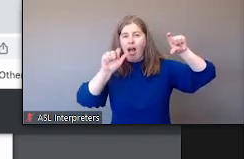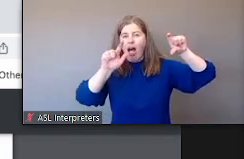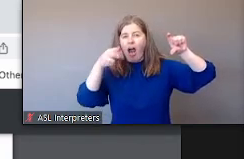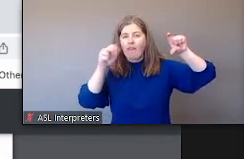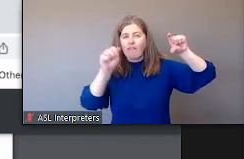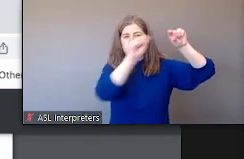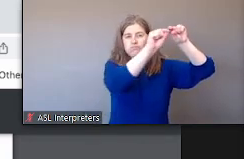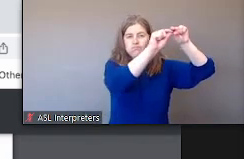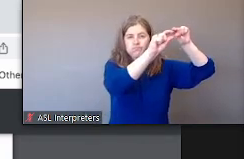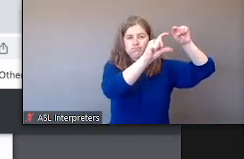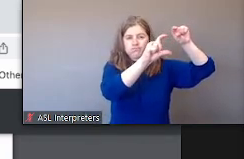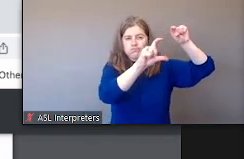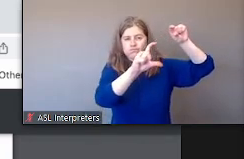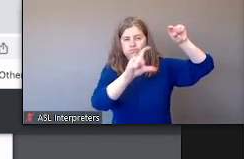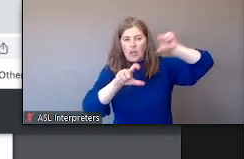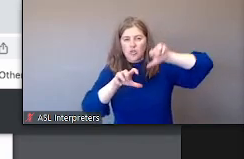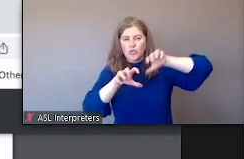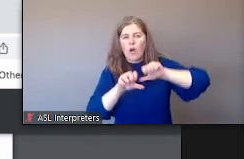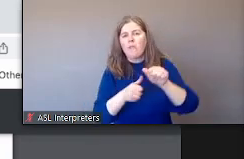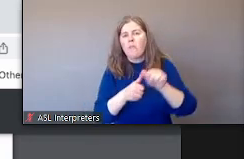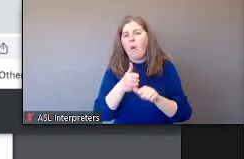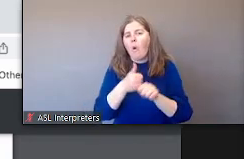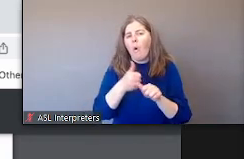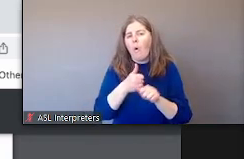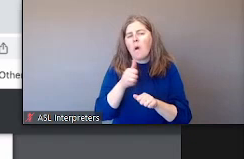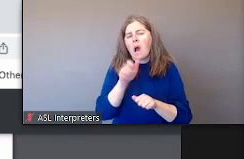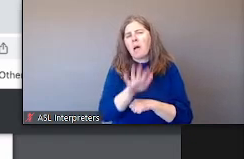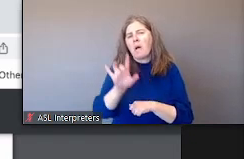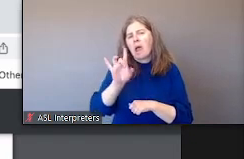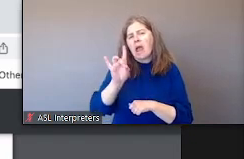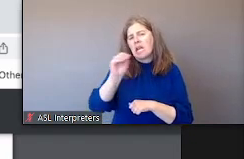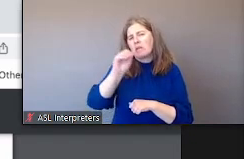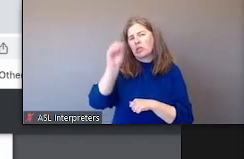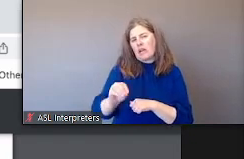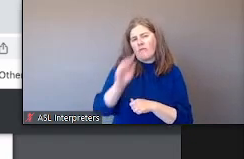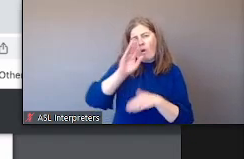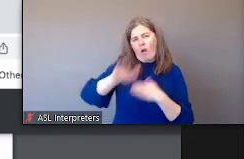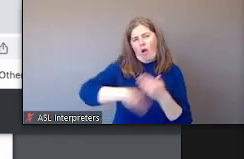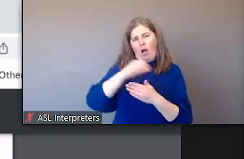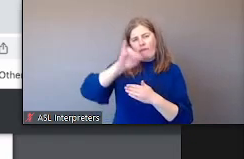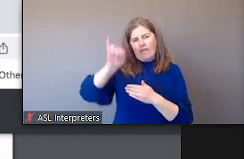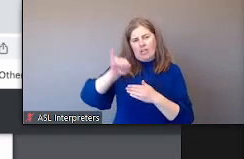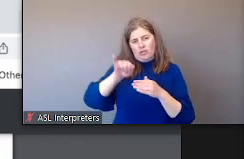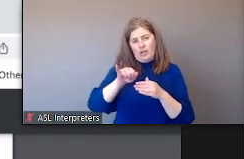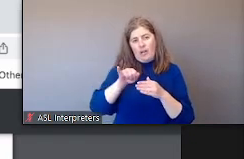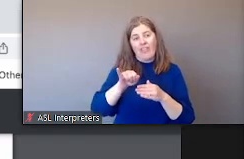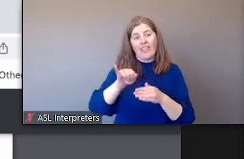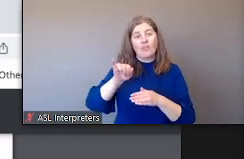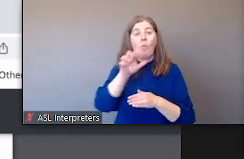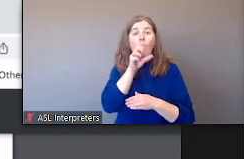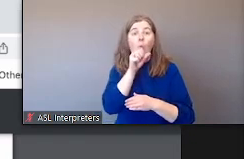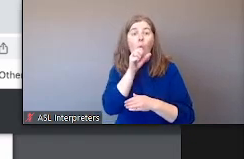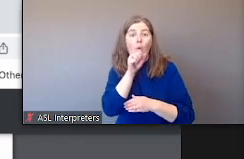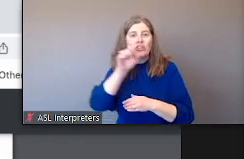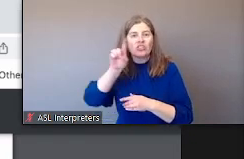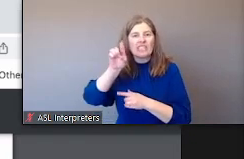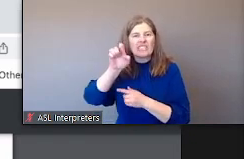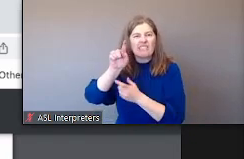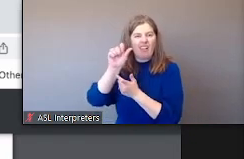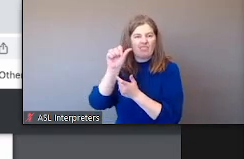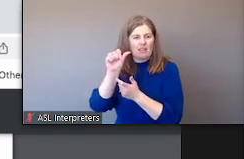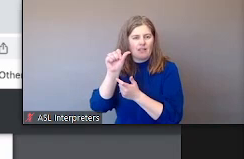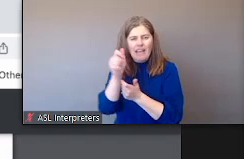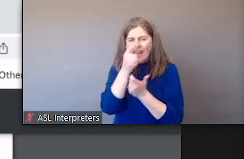and then almost took over, most, about 80% of all infections. Then delta, one